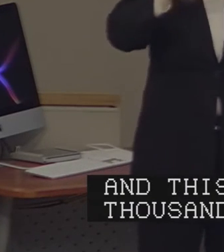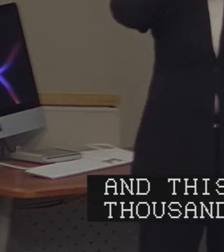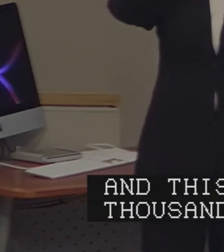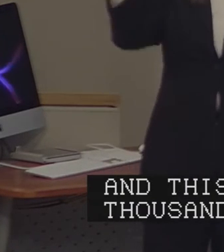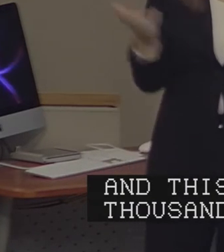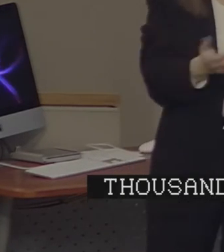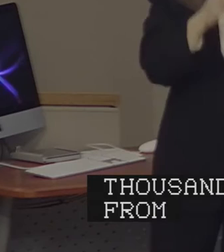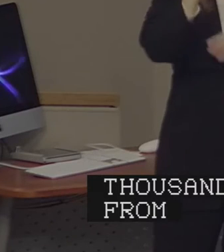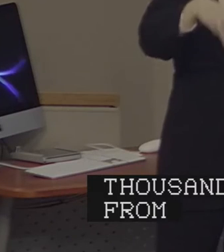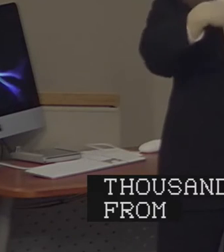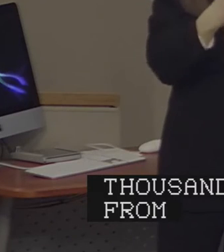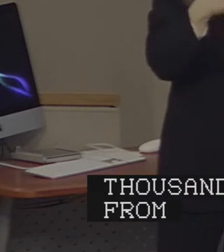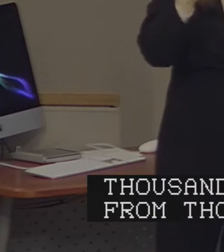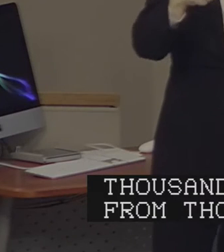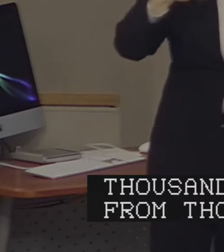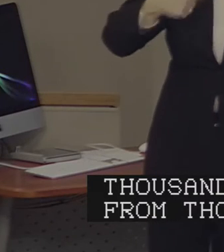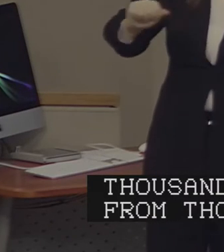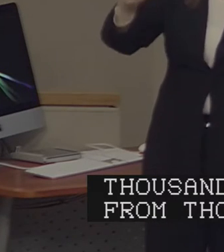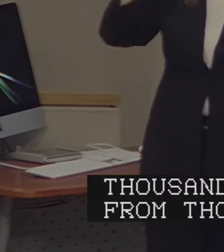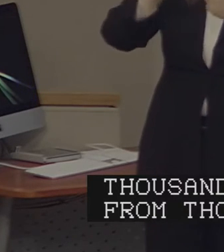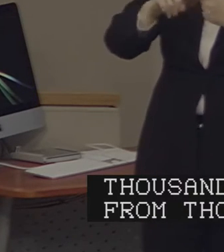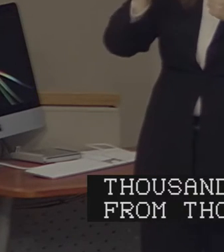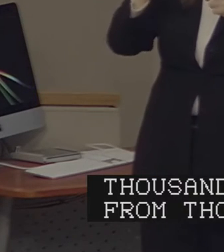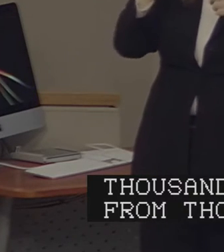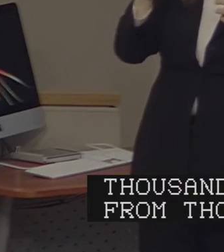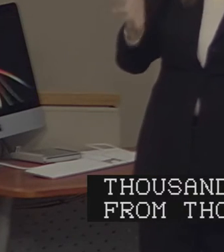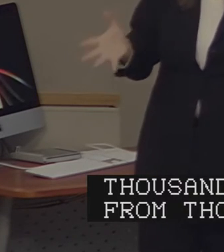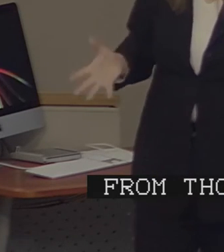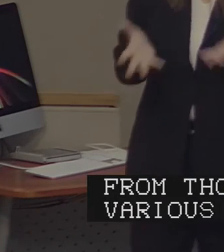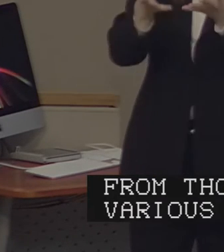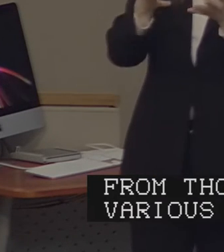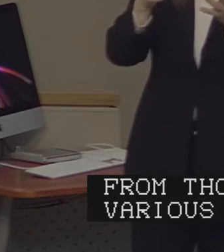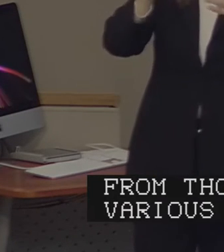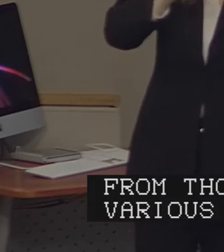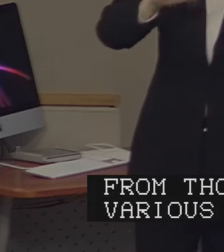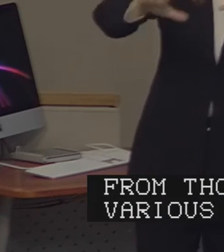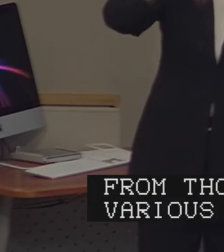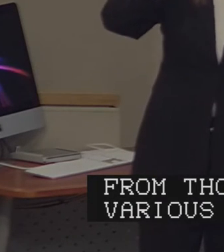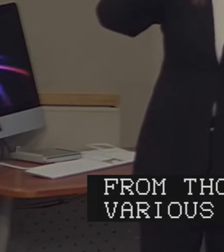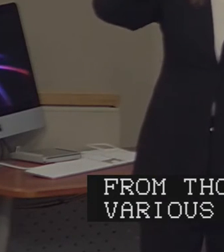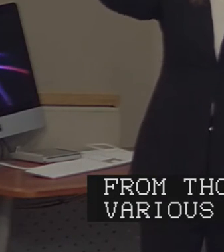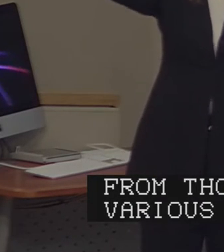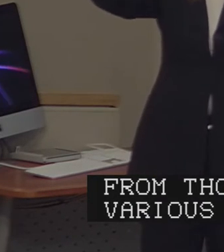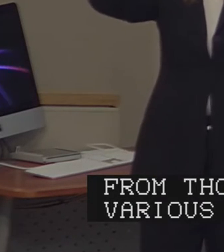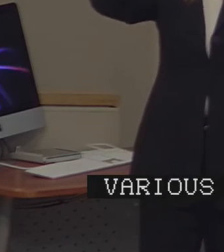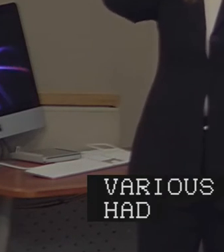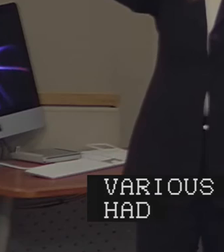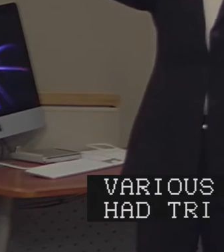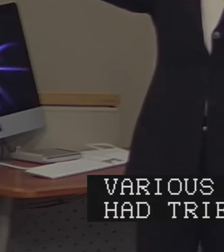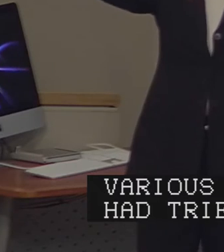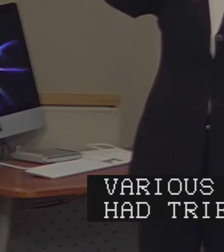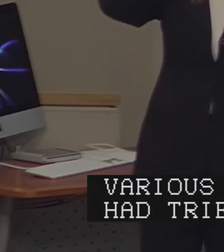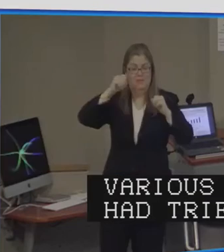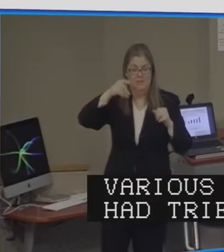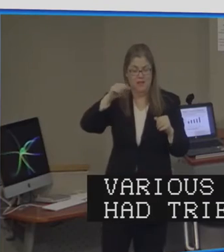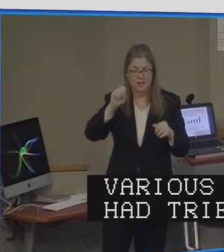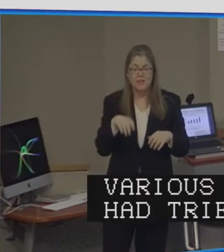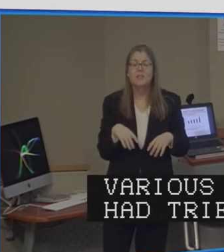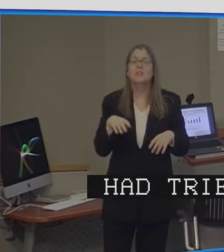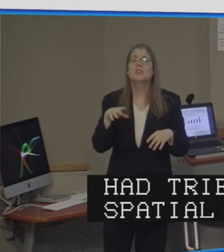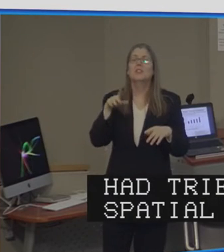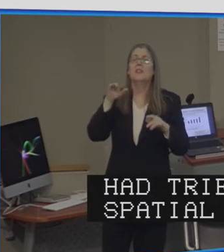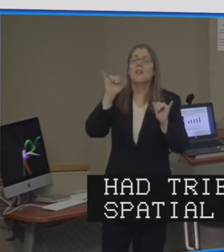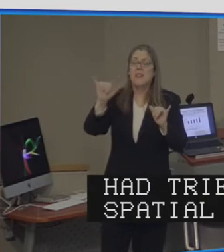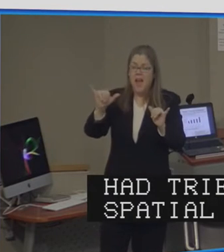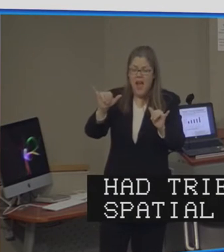had tried to get people's spatial thinking to improve. And we organized it into five different